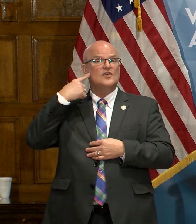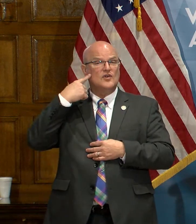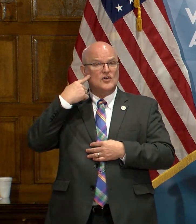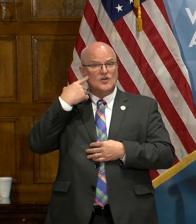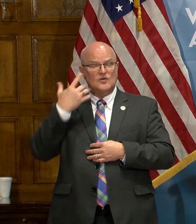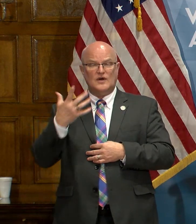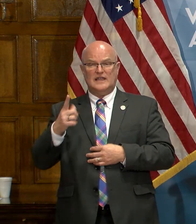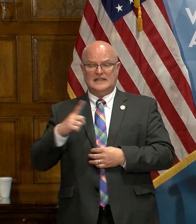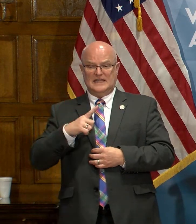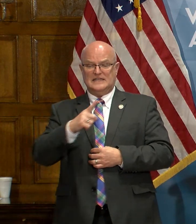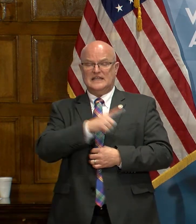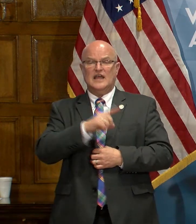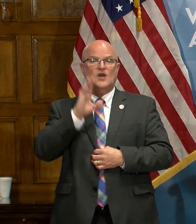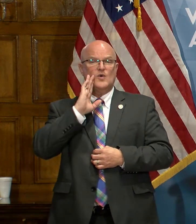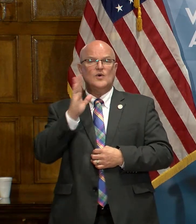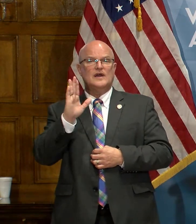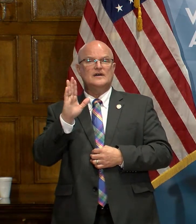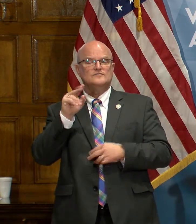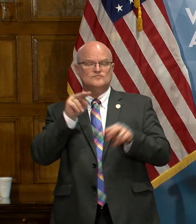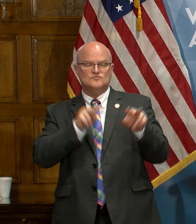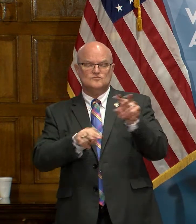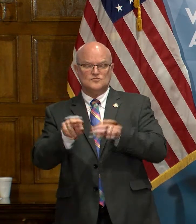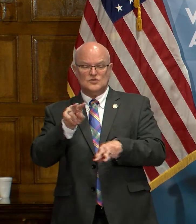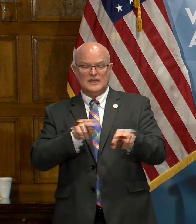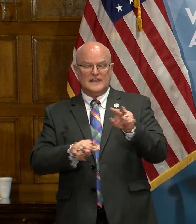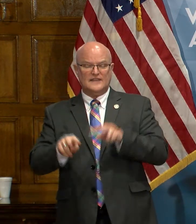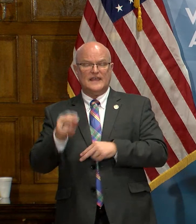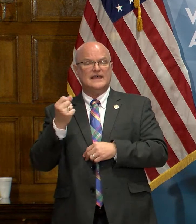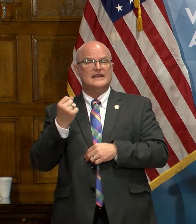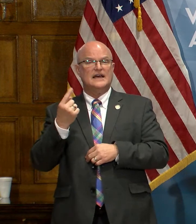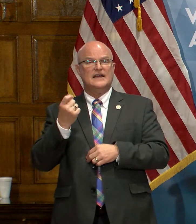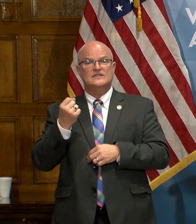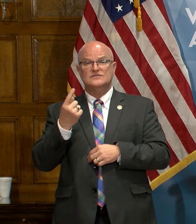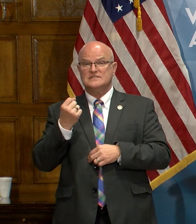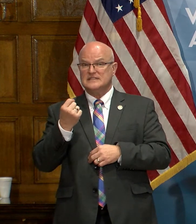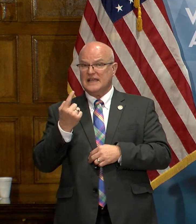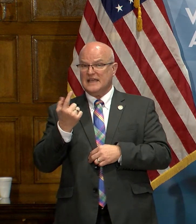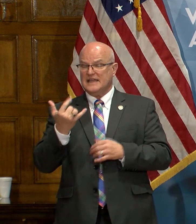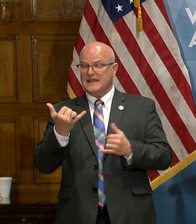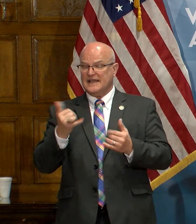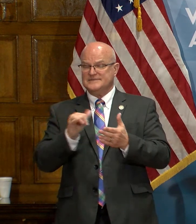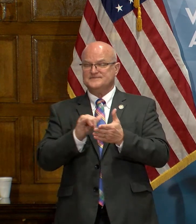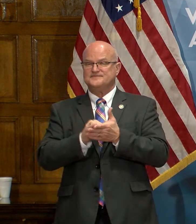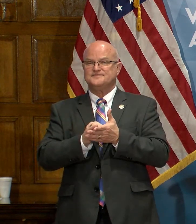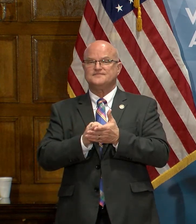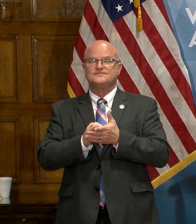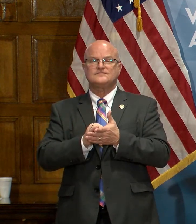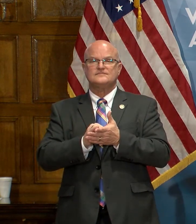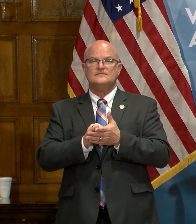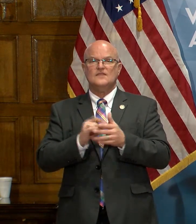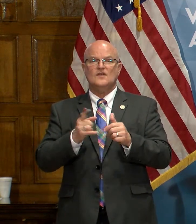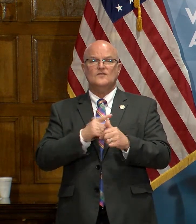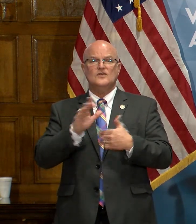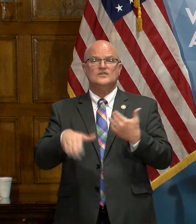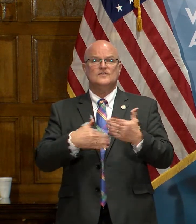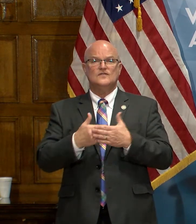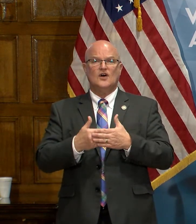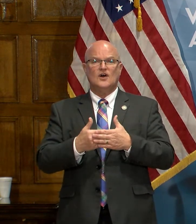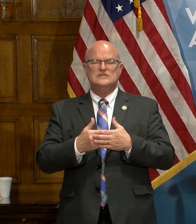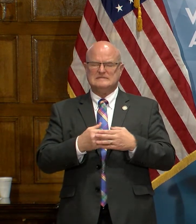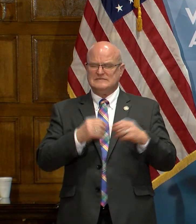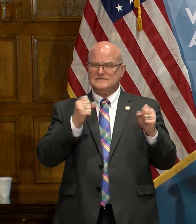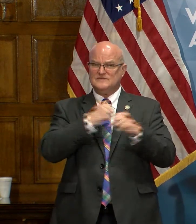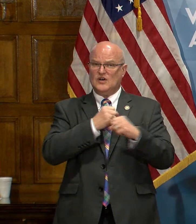that the legislature will favorably look at that, understanding that, first of all, we fought it